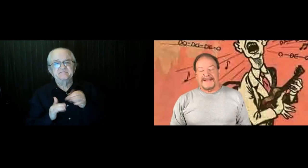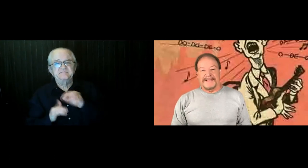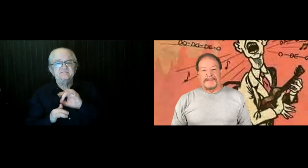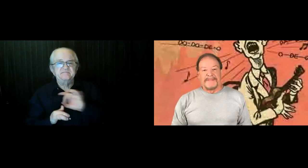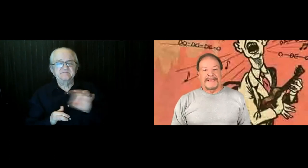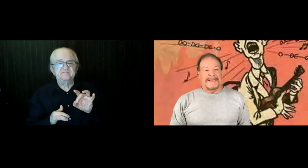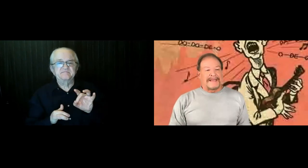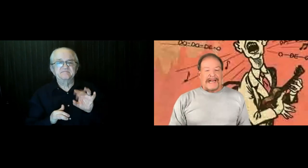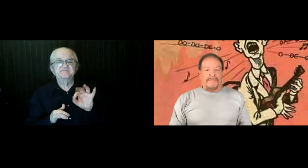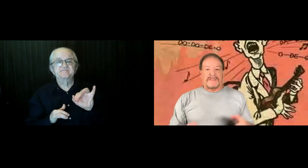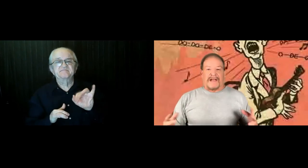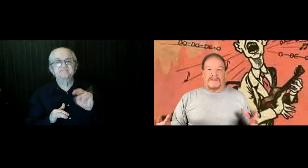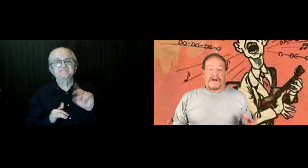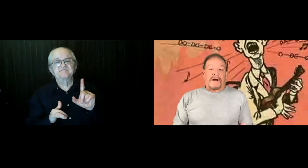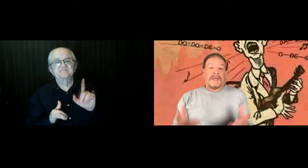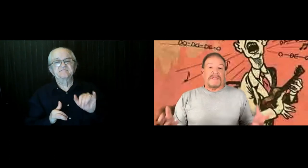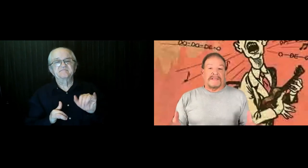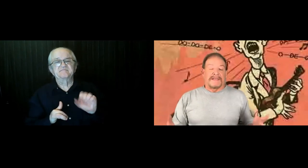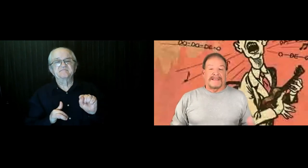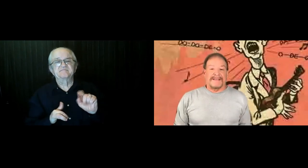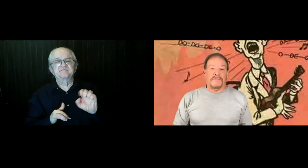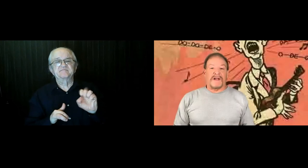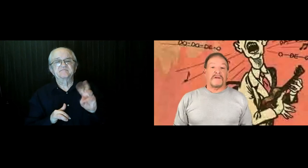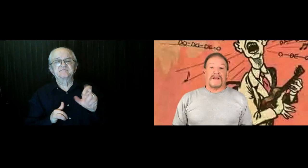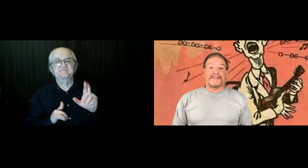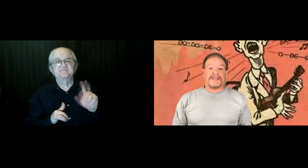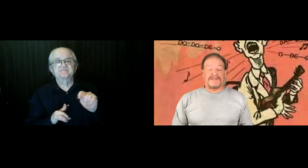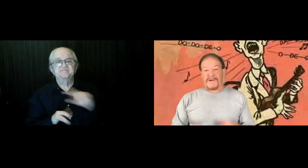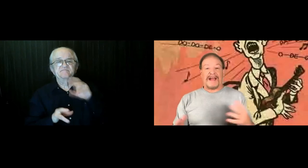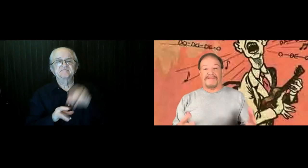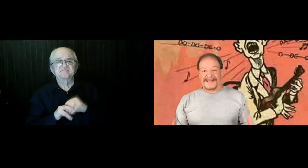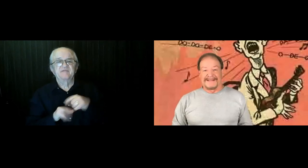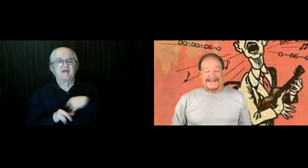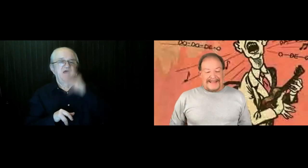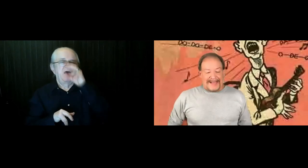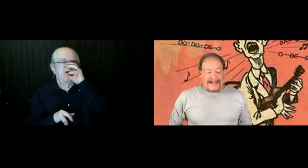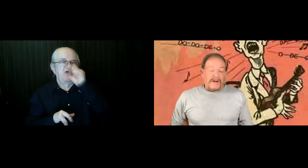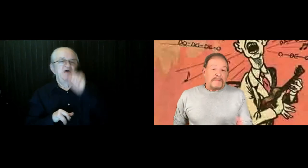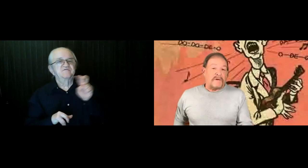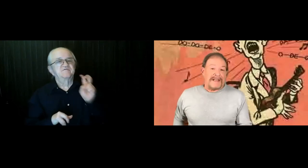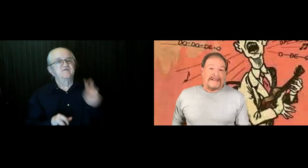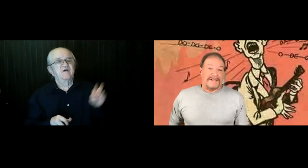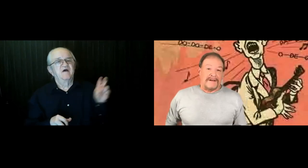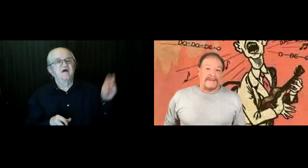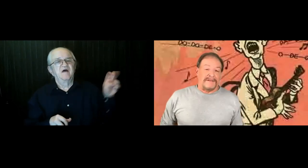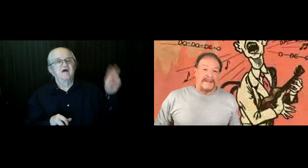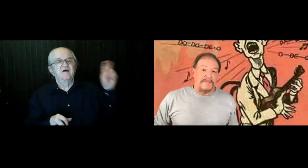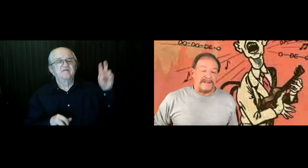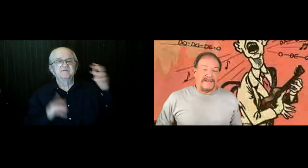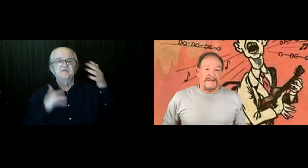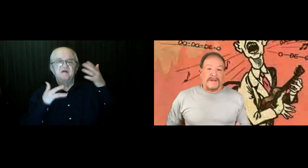it. And I was caught up in the wanderlust of traveling. And I'd already been ordained as an